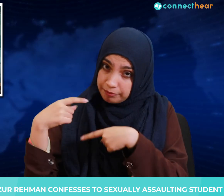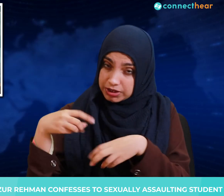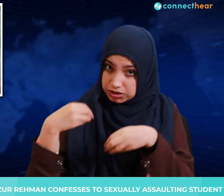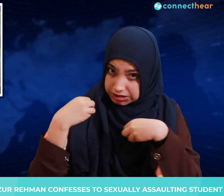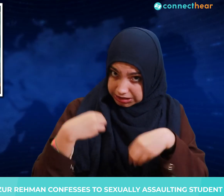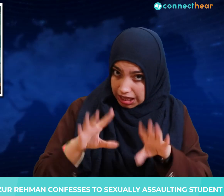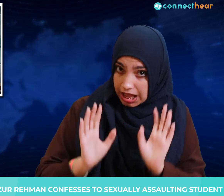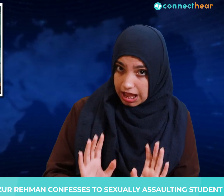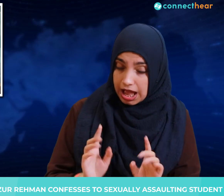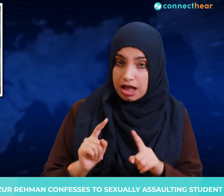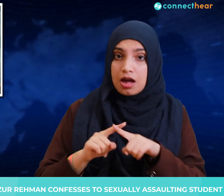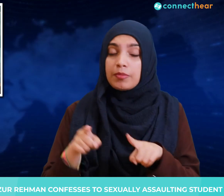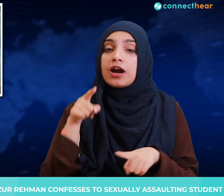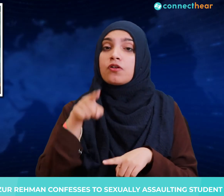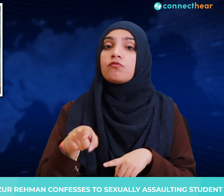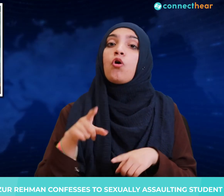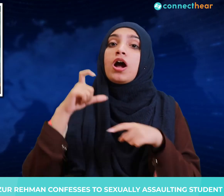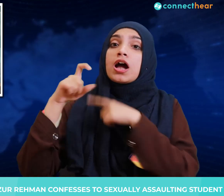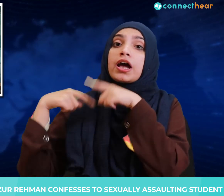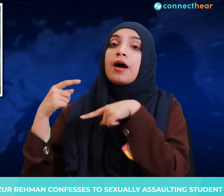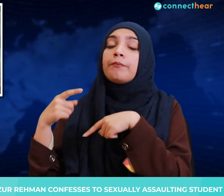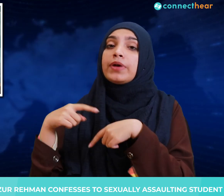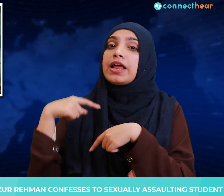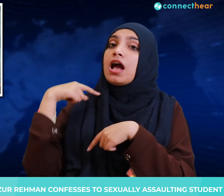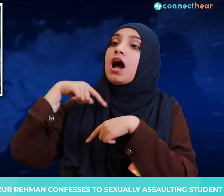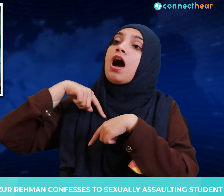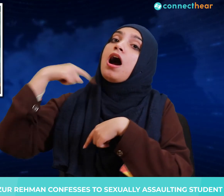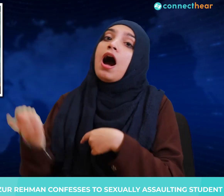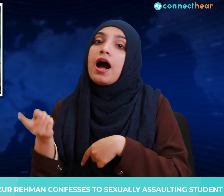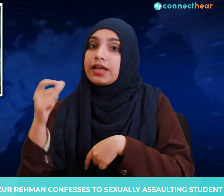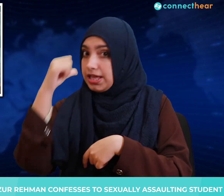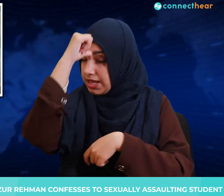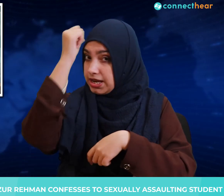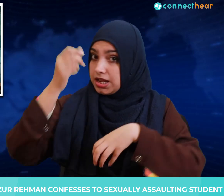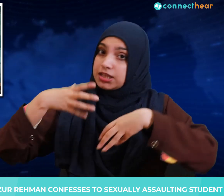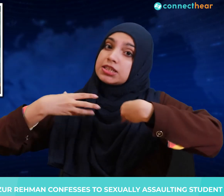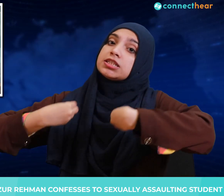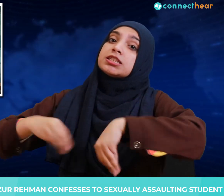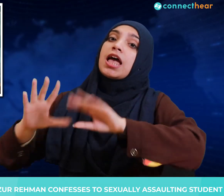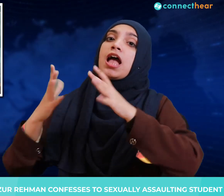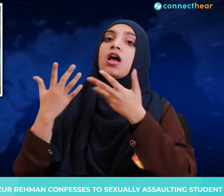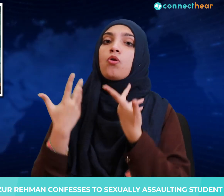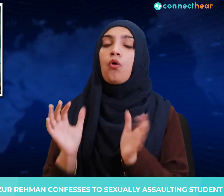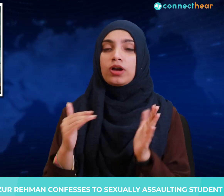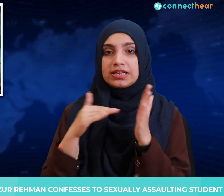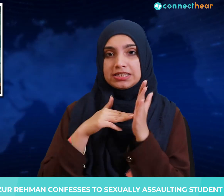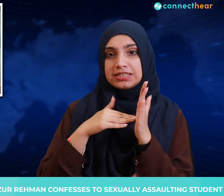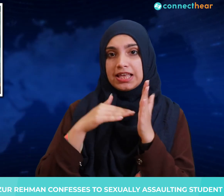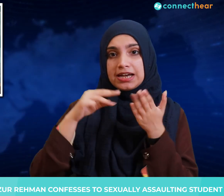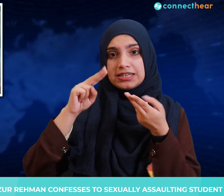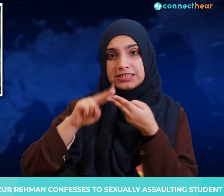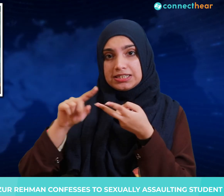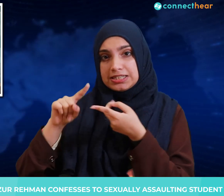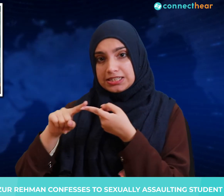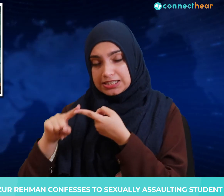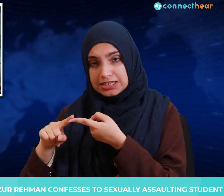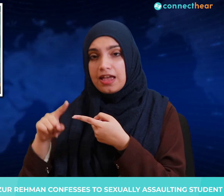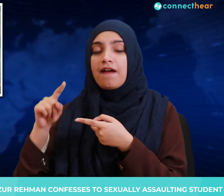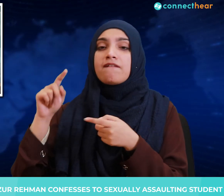Z5. In addition, she said,